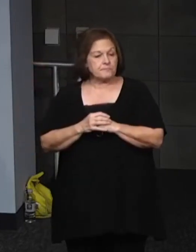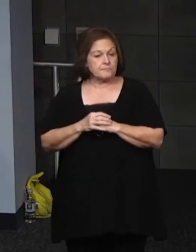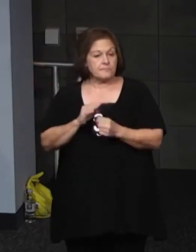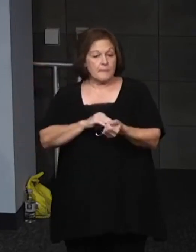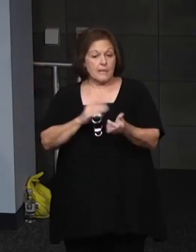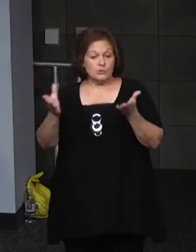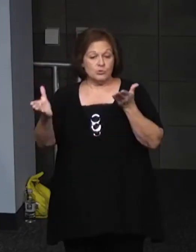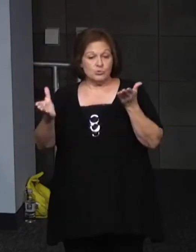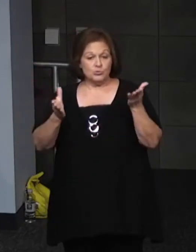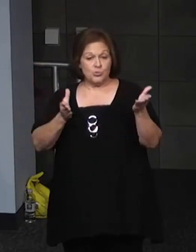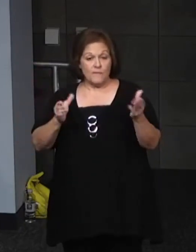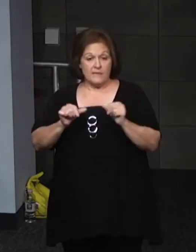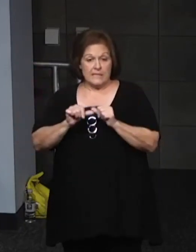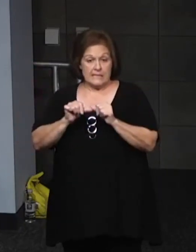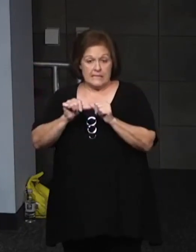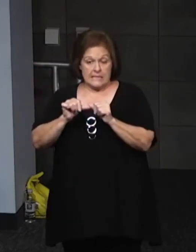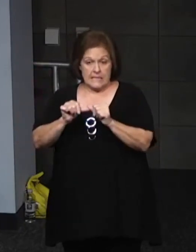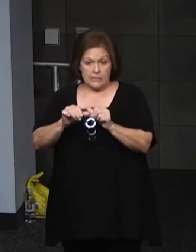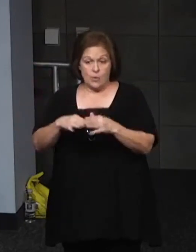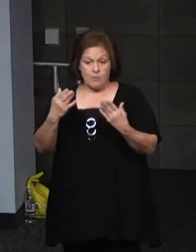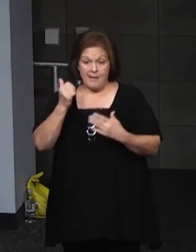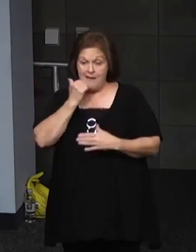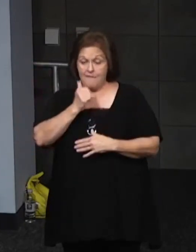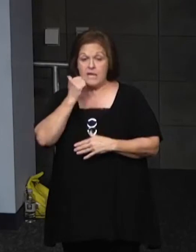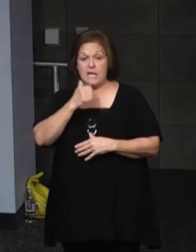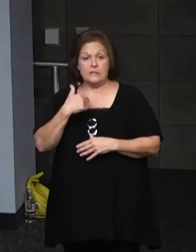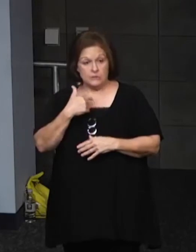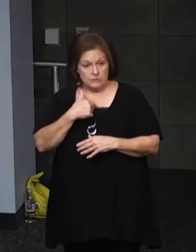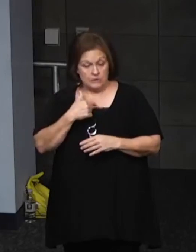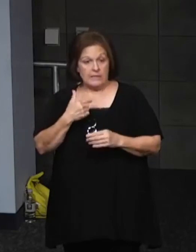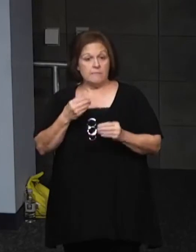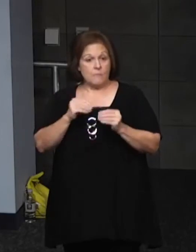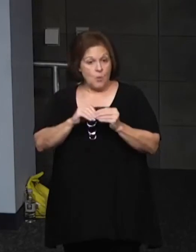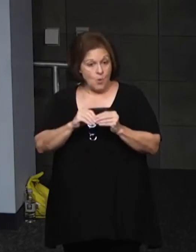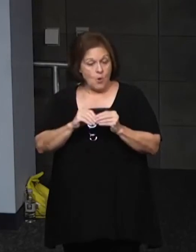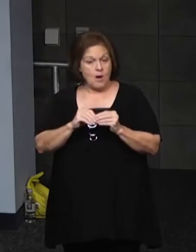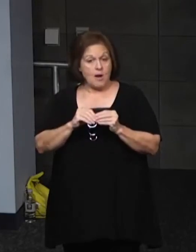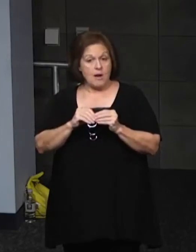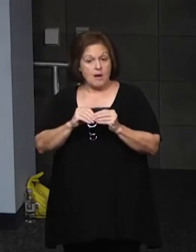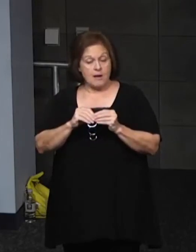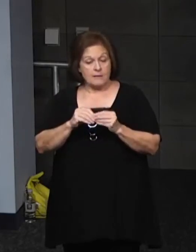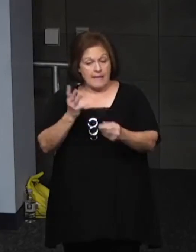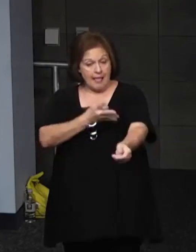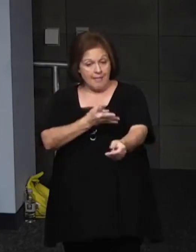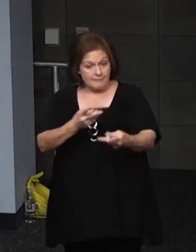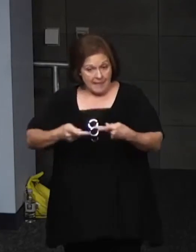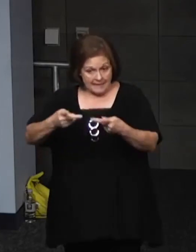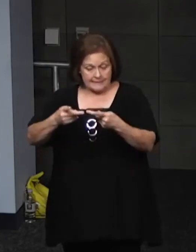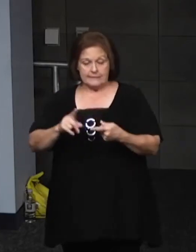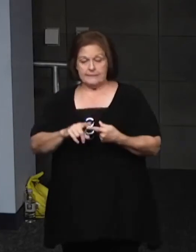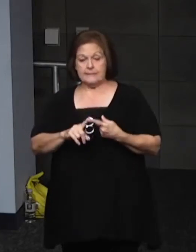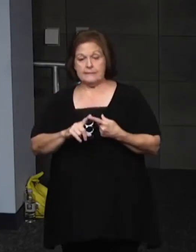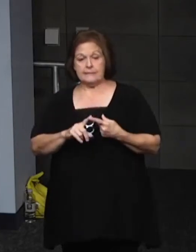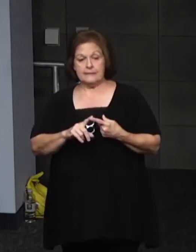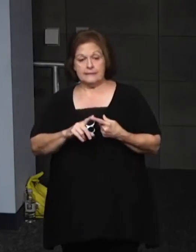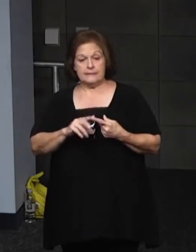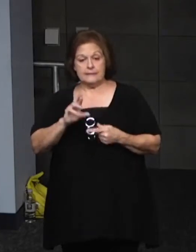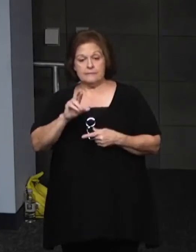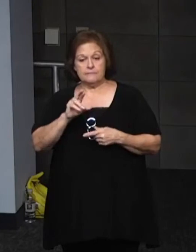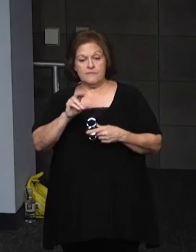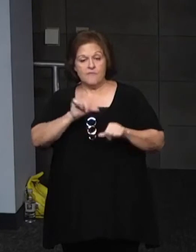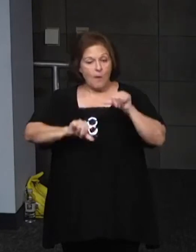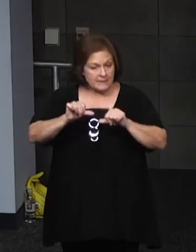Medical services continue to open each day, so every day we get more dialysis locations and pharmacies. I also heard